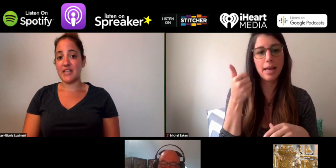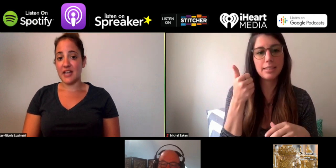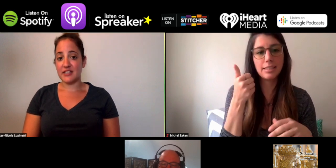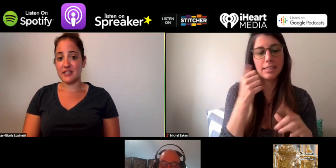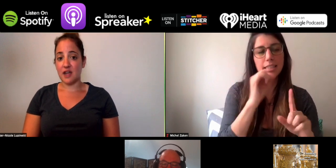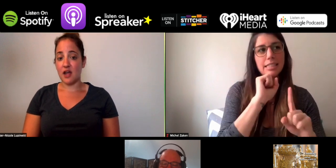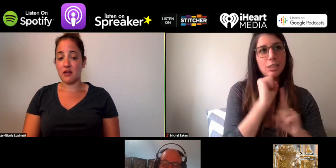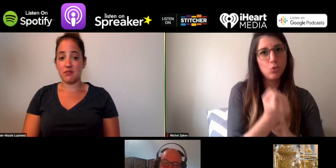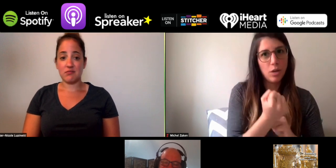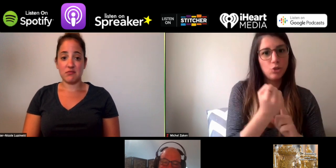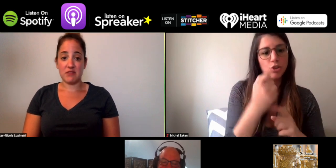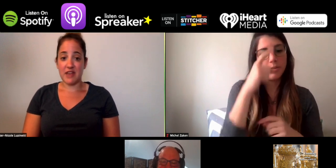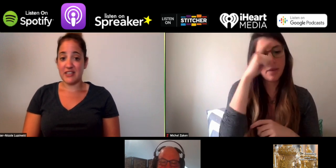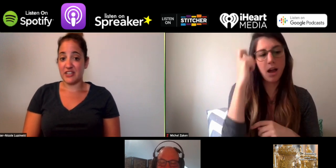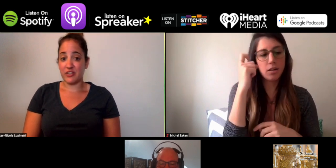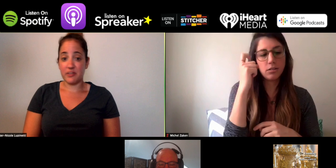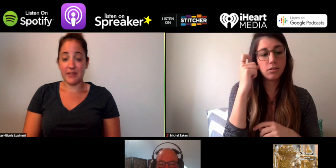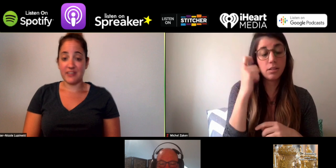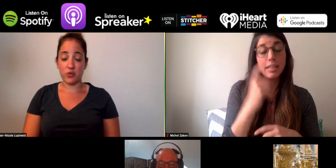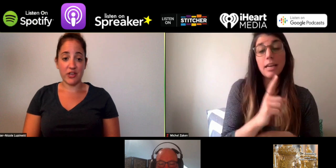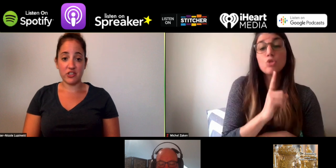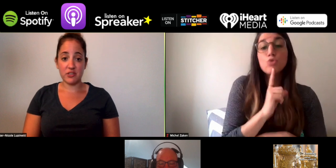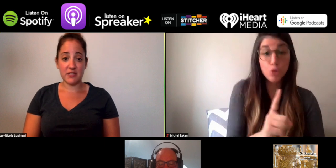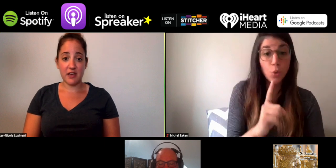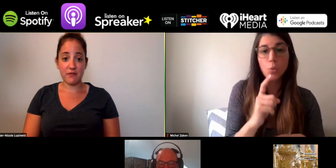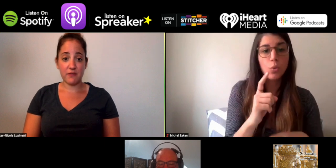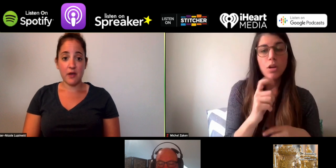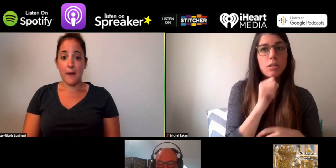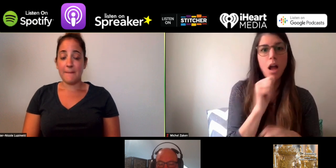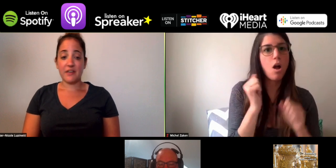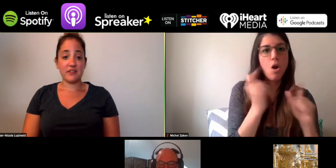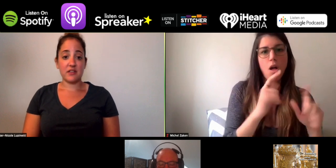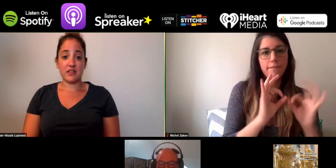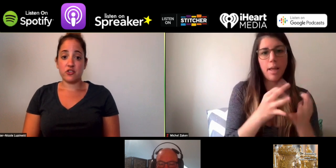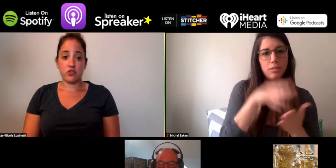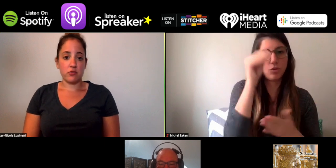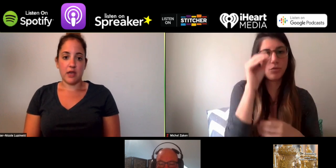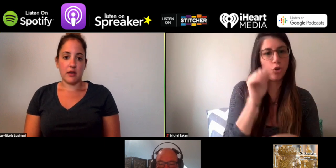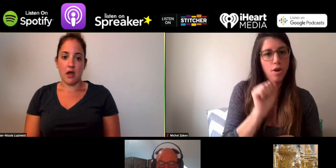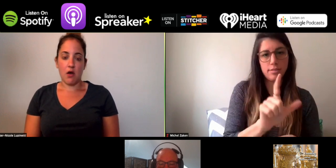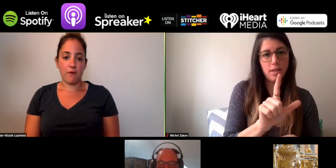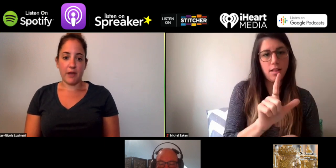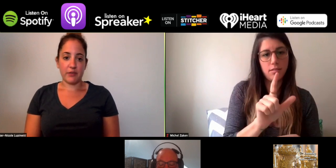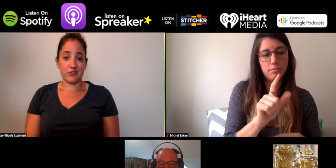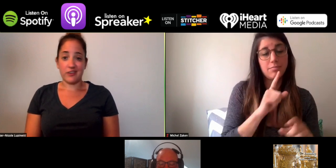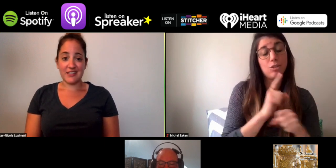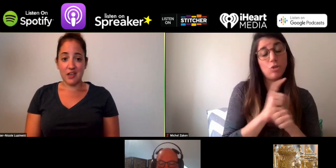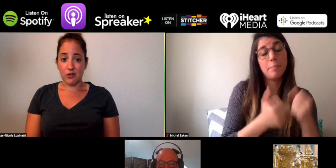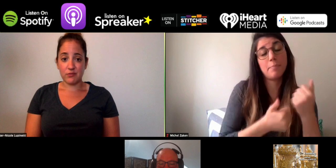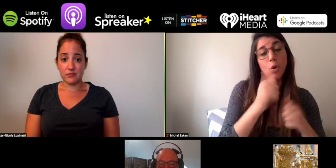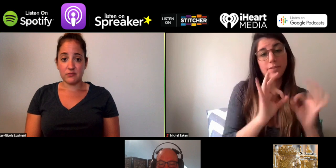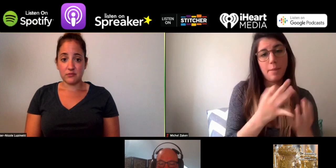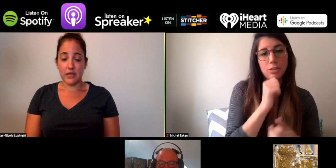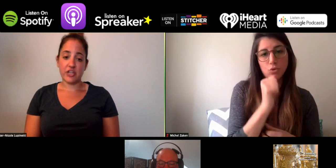Sometimes, yes, it's not necessarily the best situation to be deaf, because it's true that not all families learn